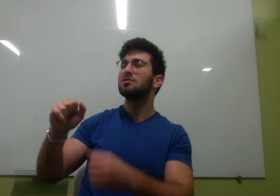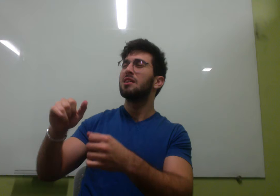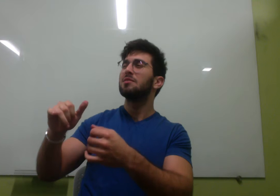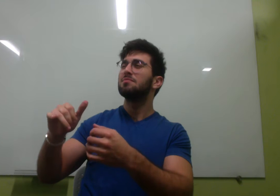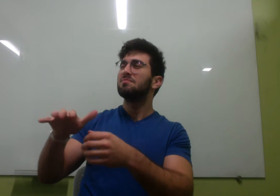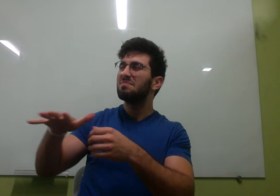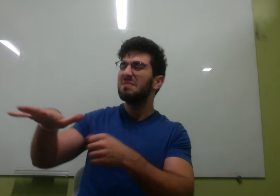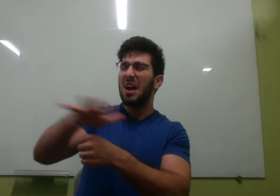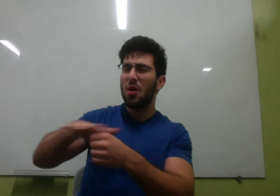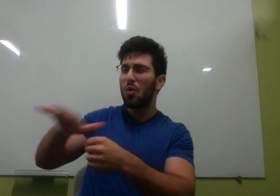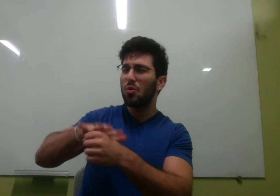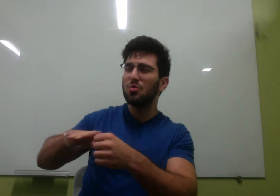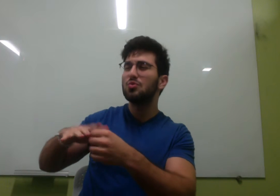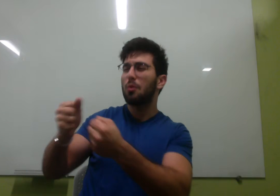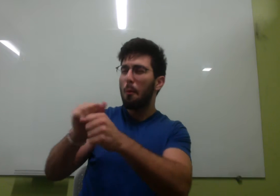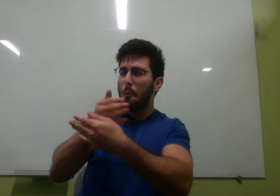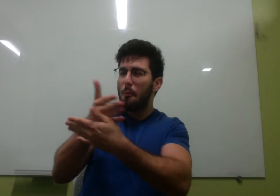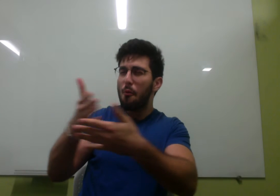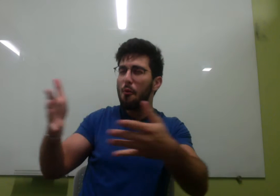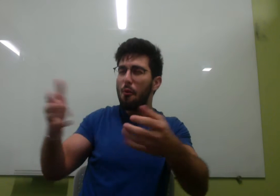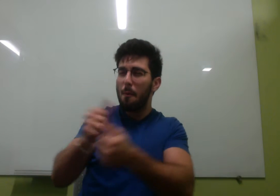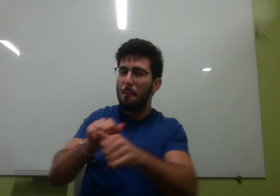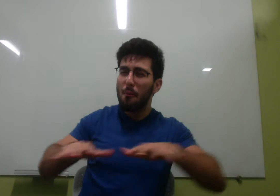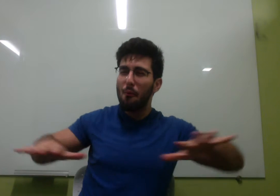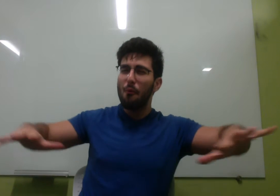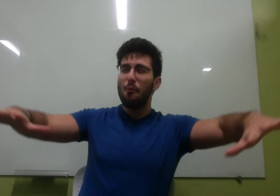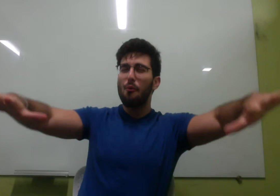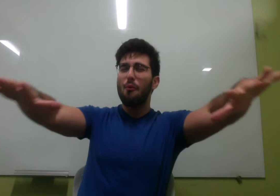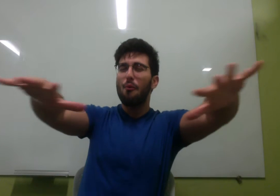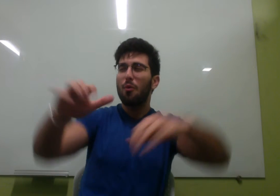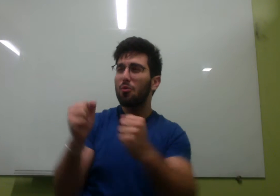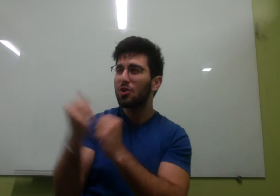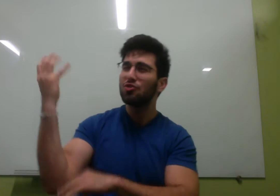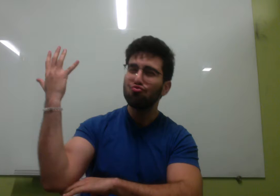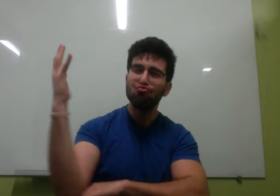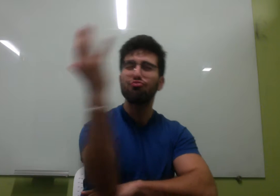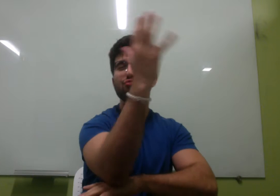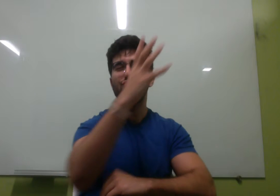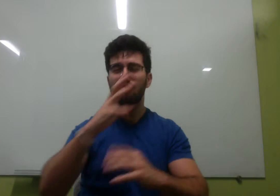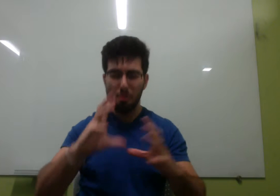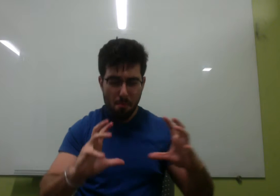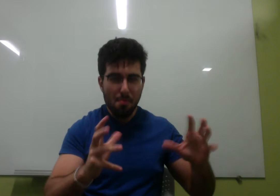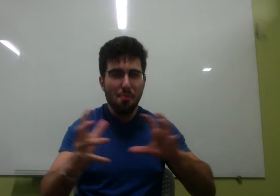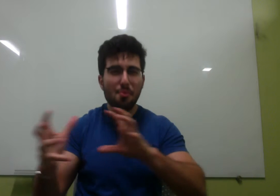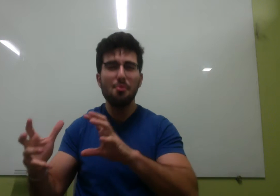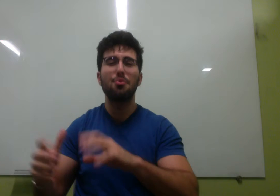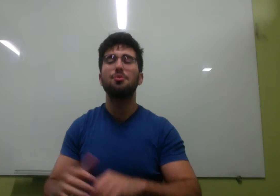bushes. And that's really kind of the best habitat for giraffes. Right. And lastly, Chuck, their eyes, right? You said that their eyes